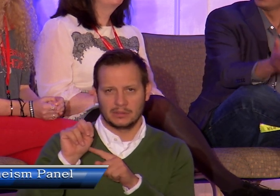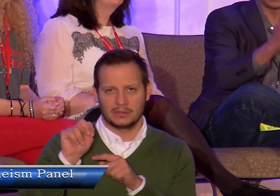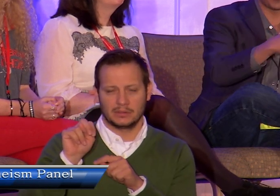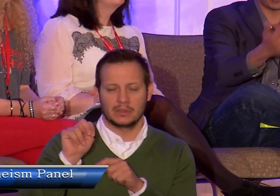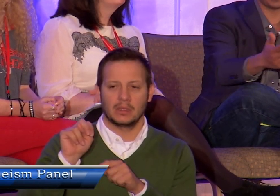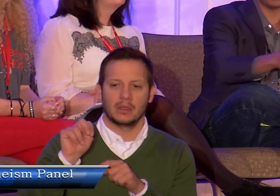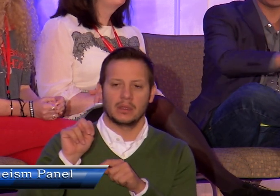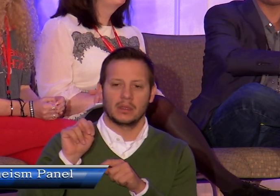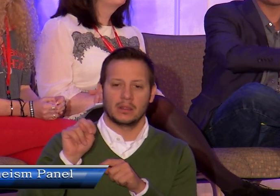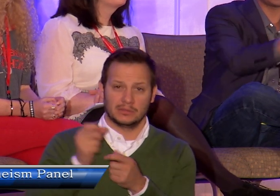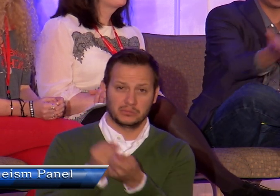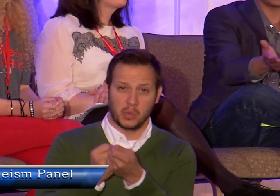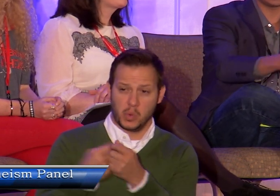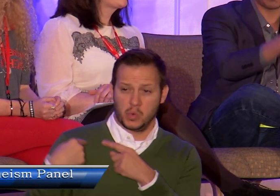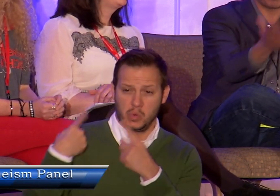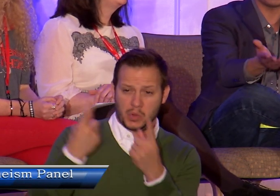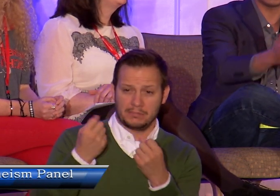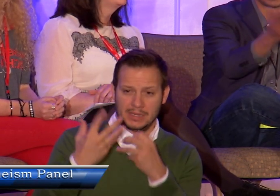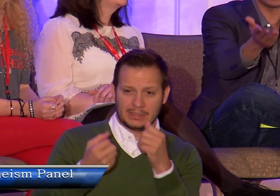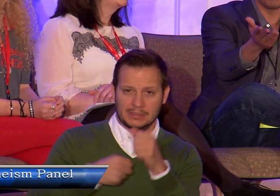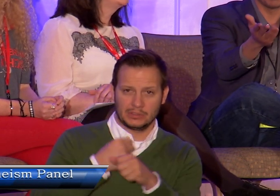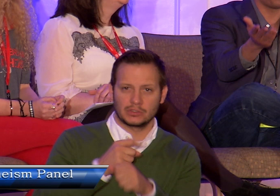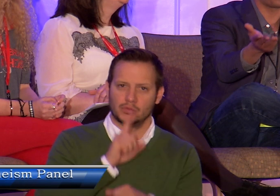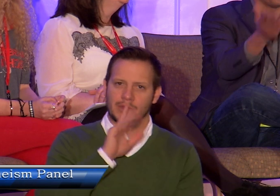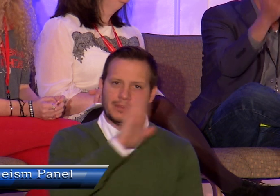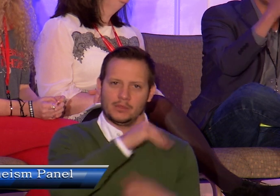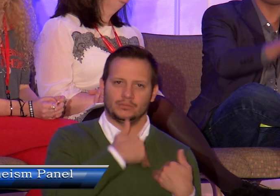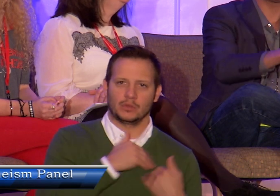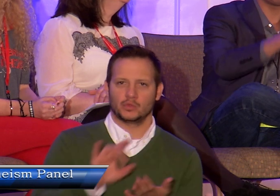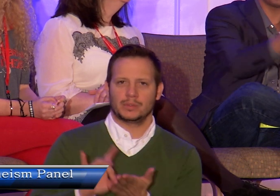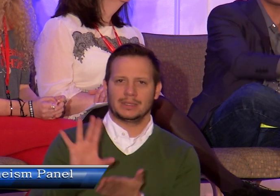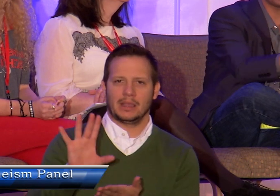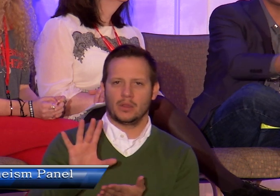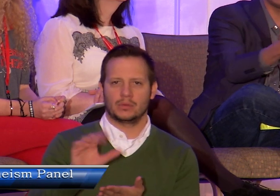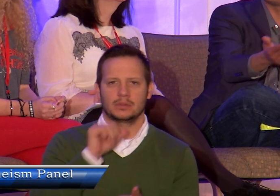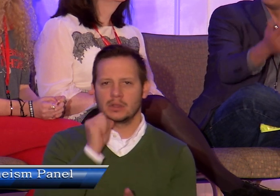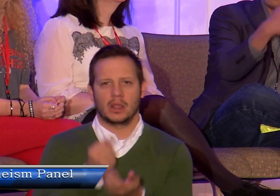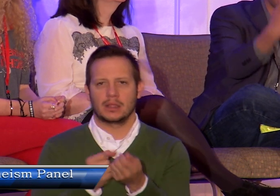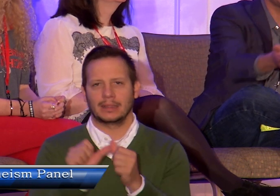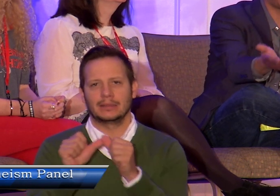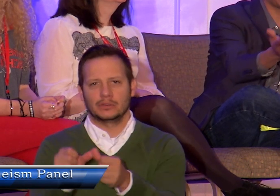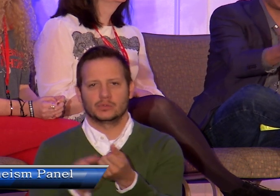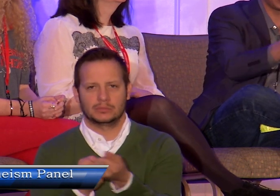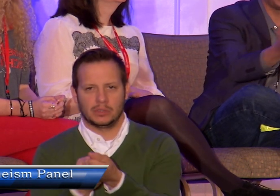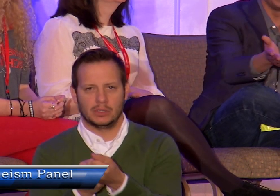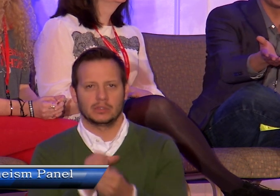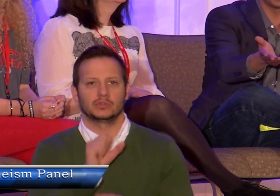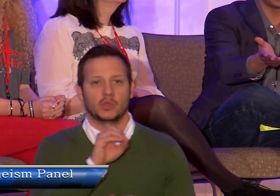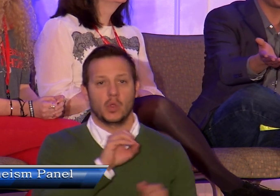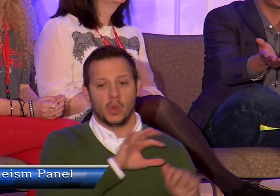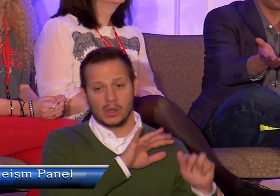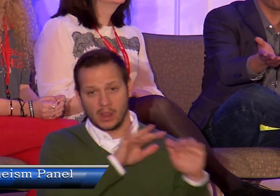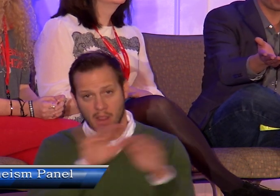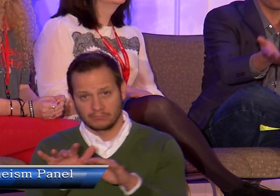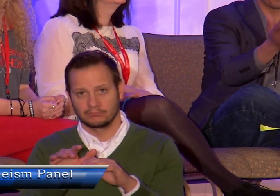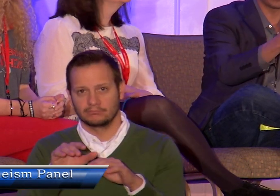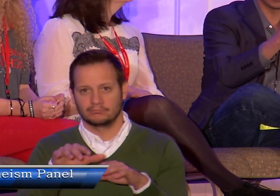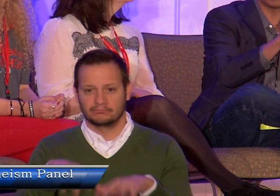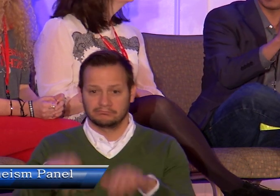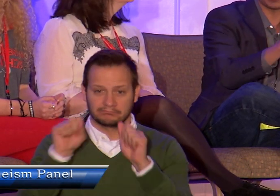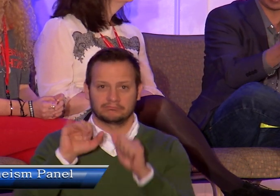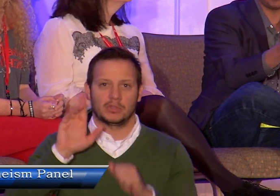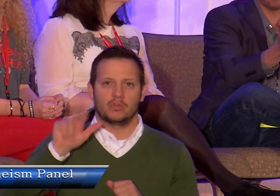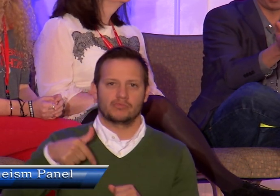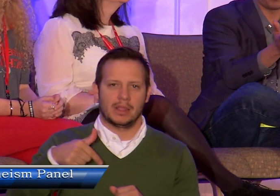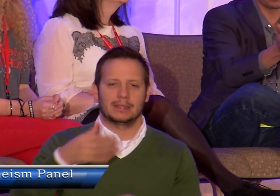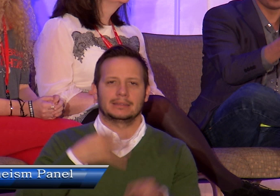power. So the argument that because the United States supported Saddam before, it makes a better argument to invade Iraq than to leave Saddam in power, because